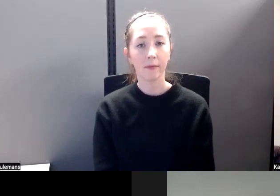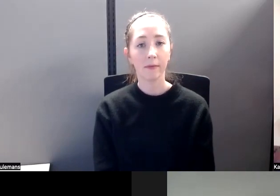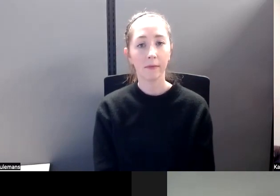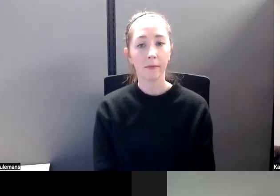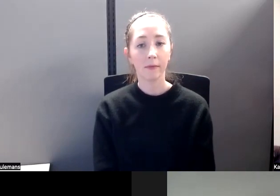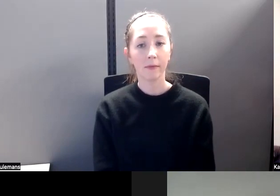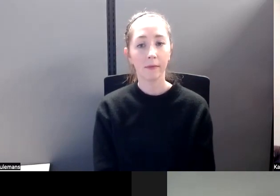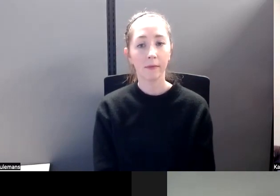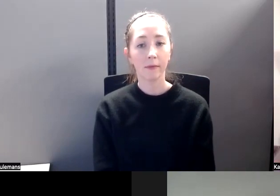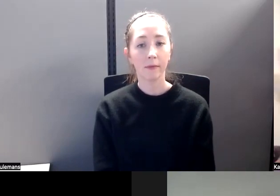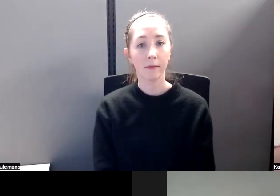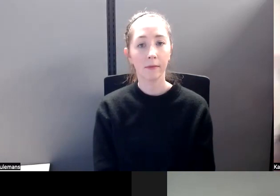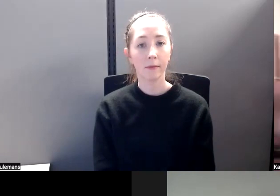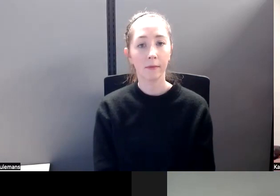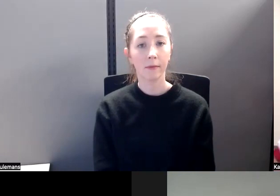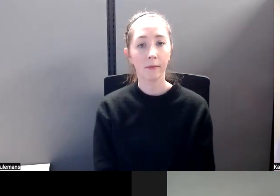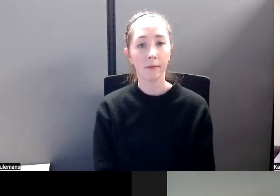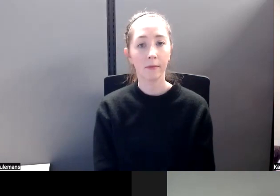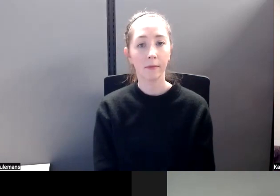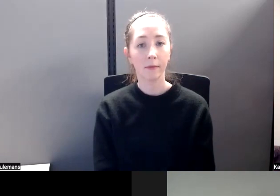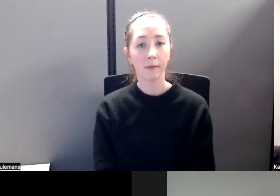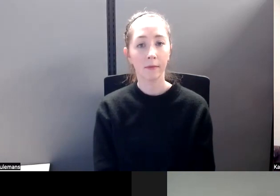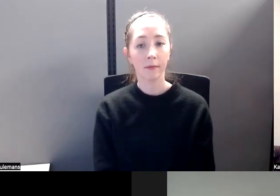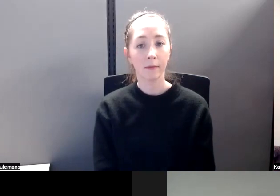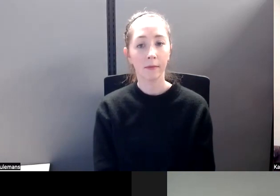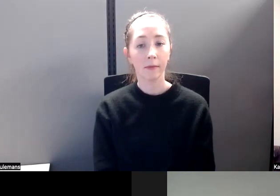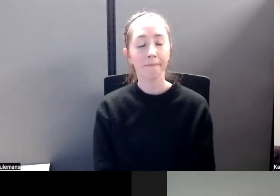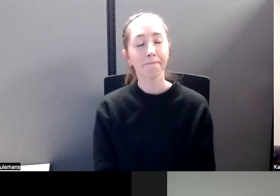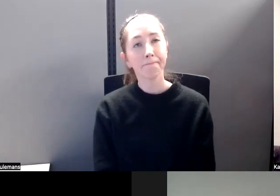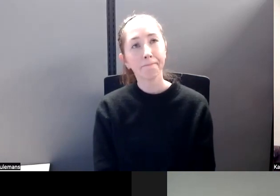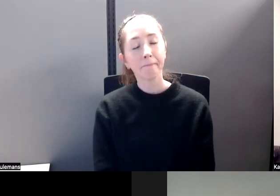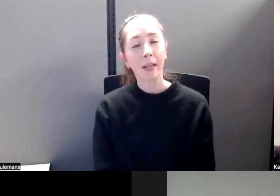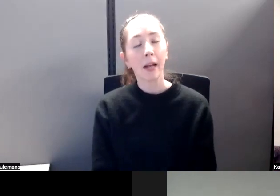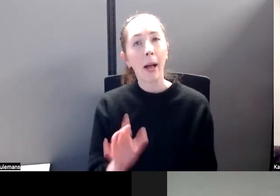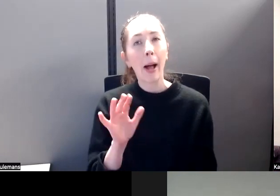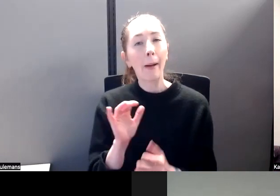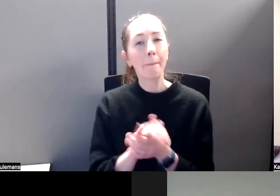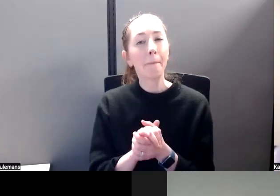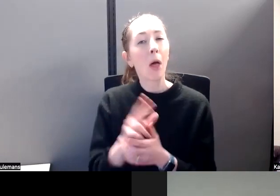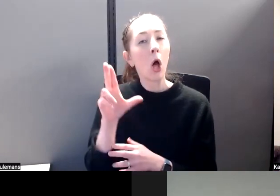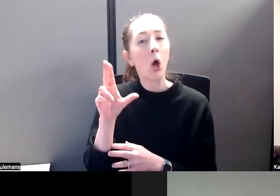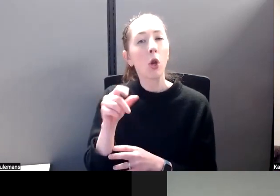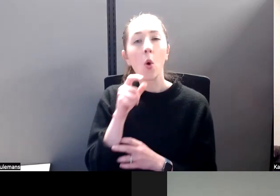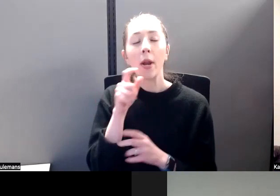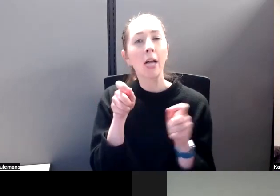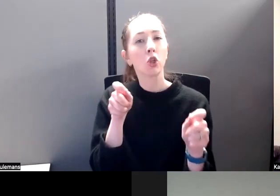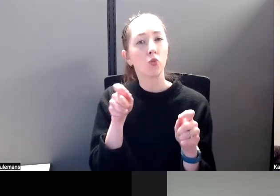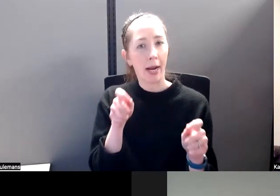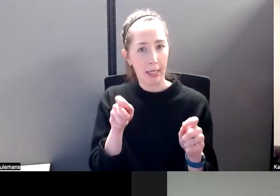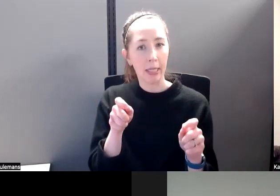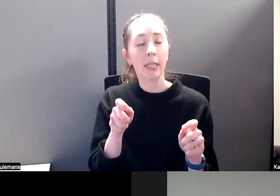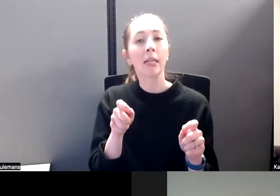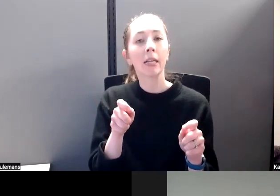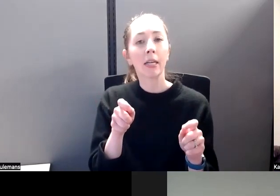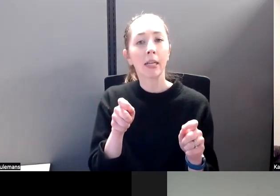helping you direct the whole shipping gig? No, not directing it, but they